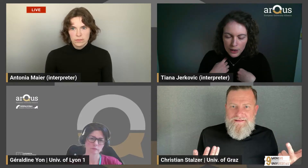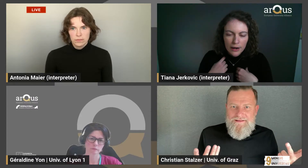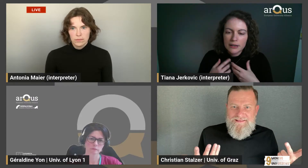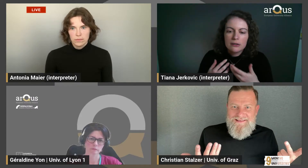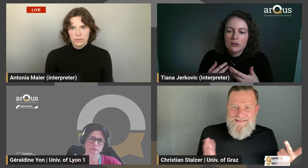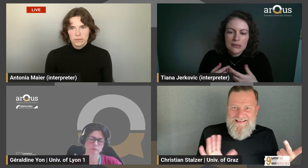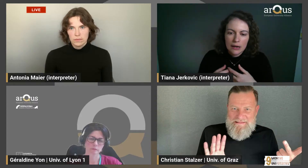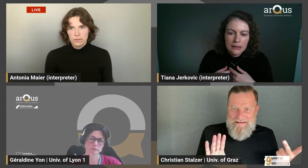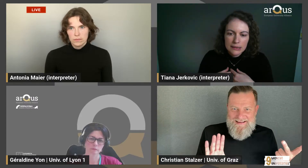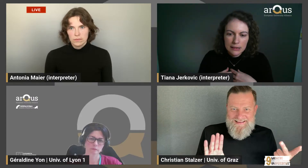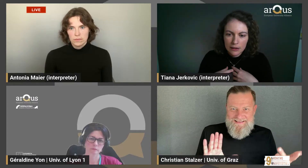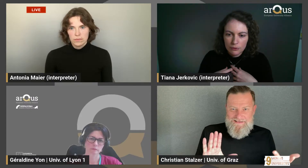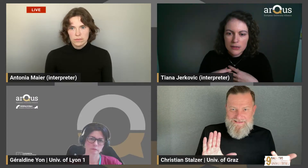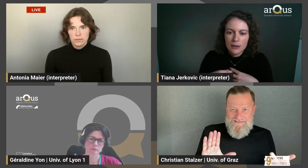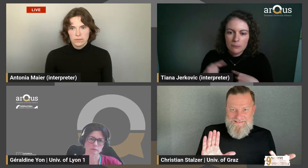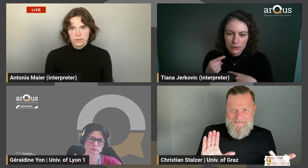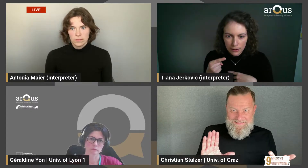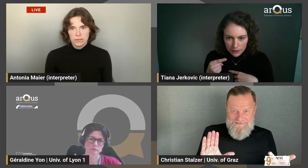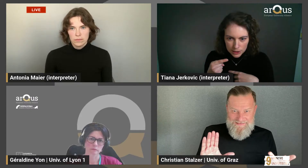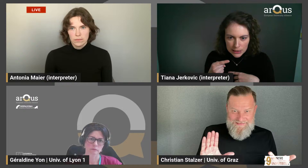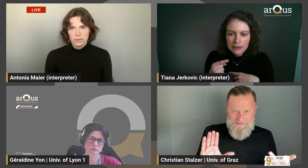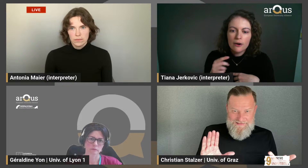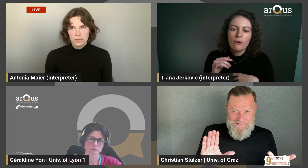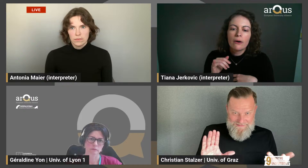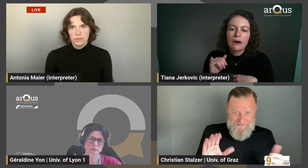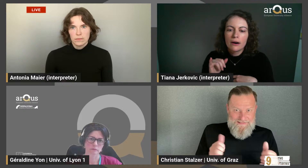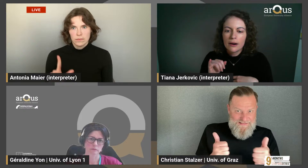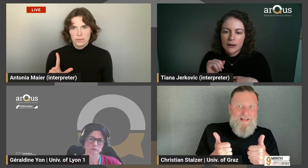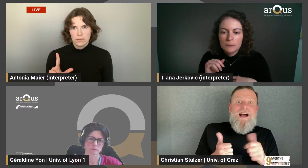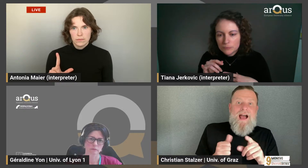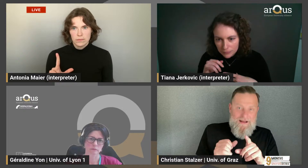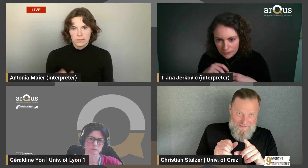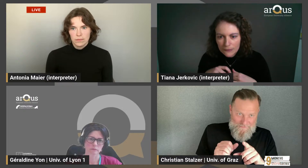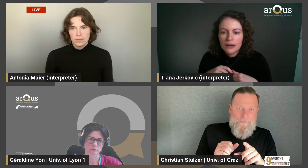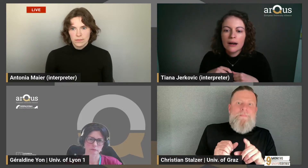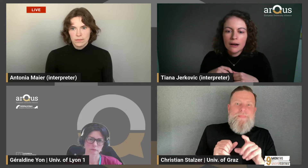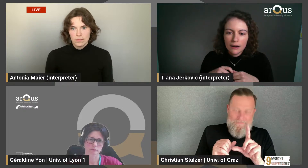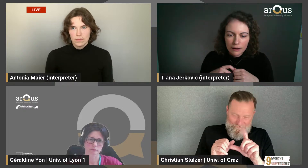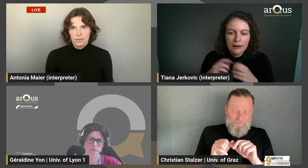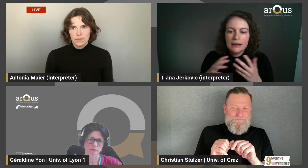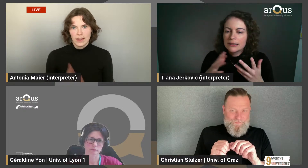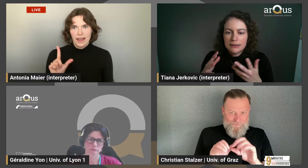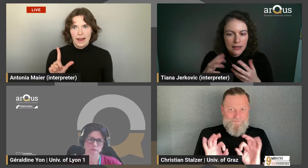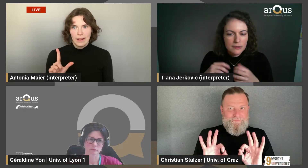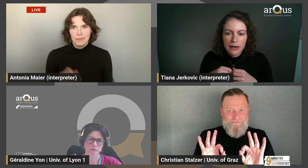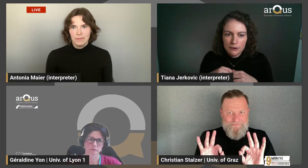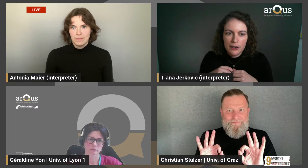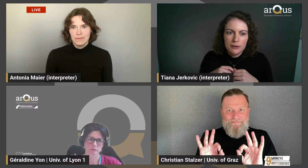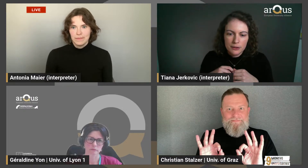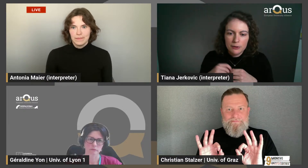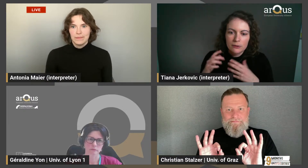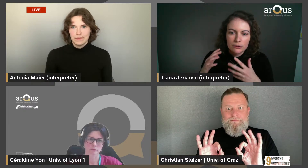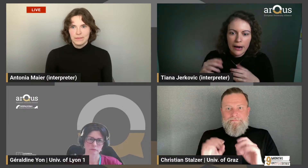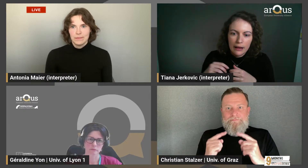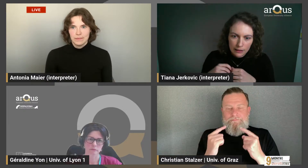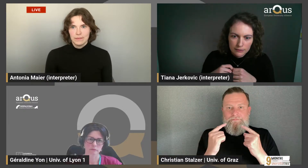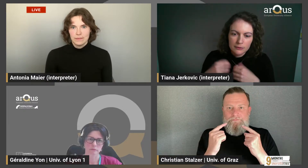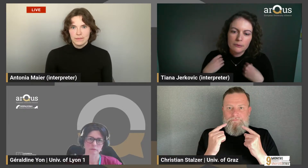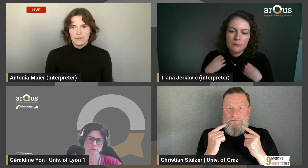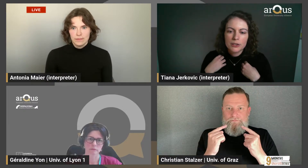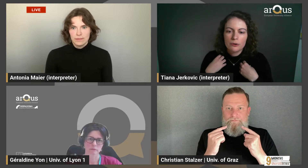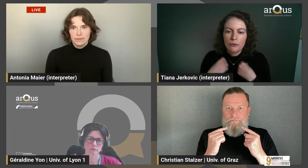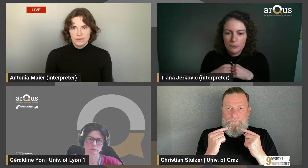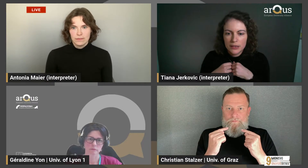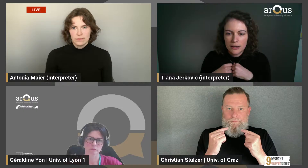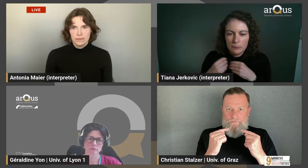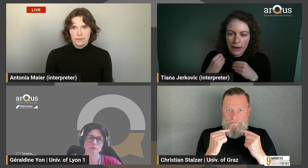mouth, you just can't see that. For example, G or that is very, very difficult, or L,